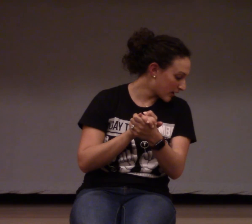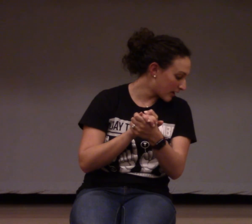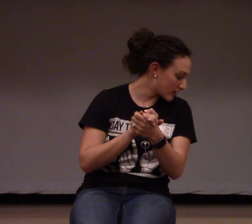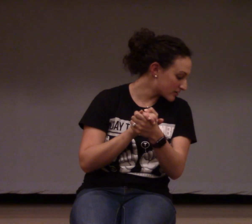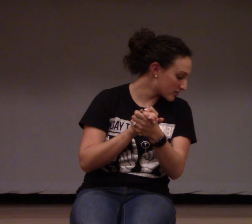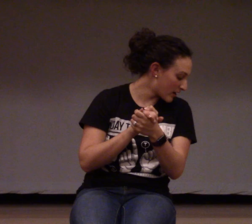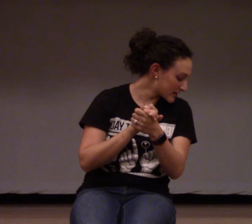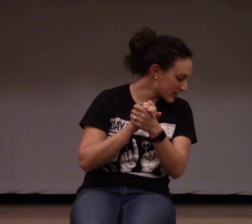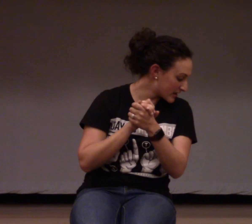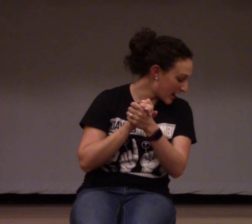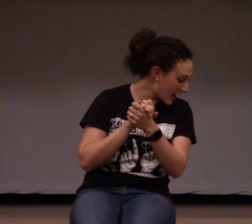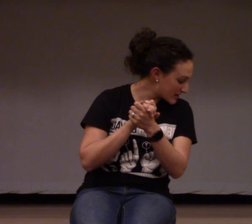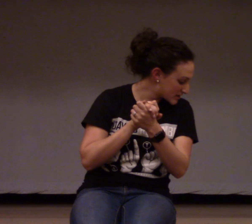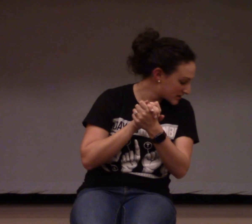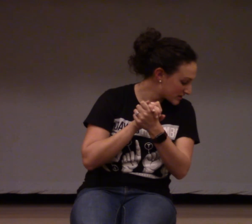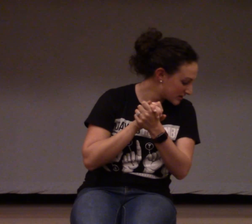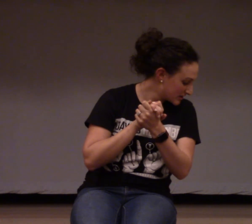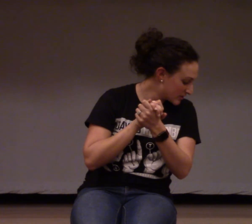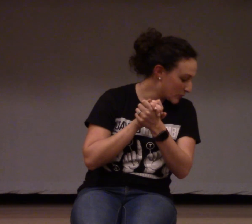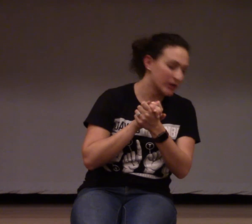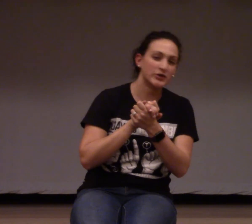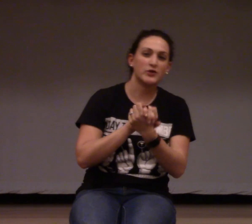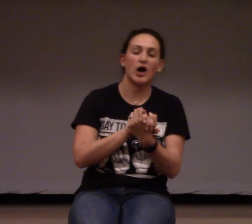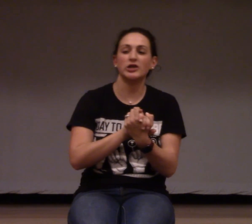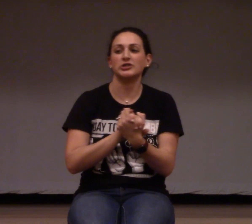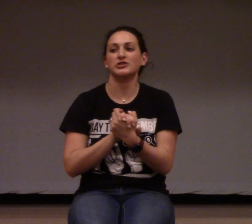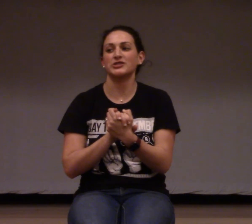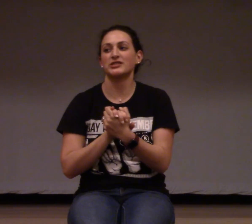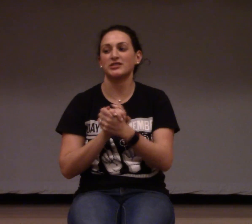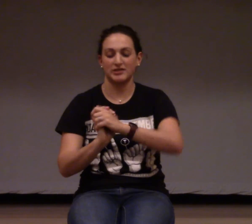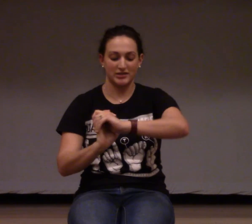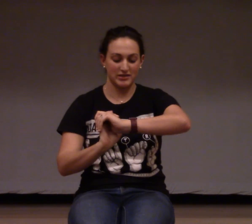Okay, so on to that, we're going to do colors.